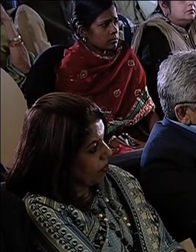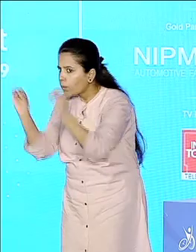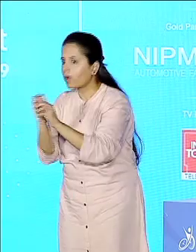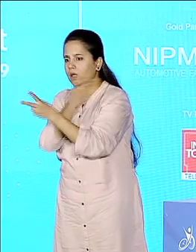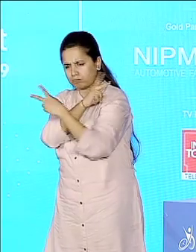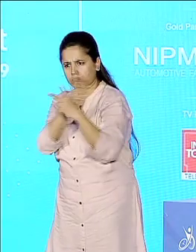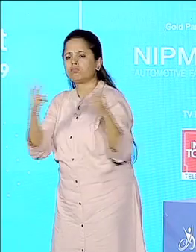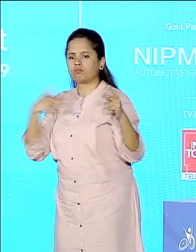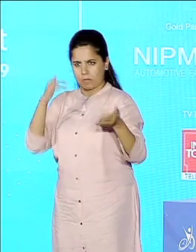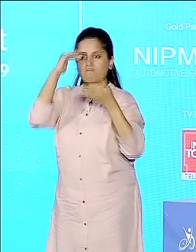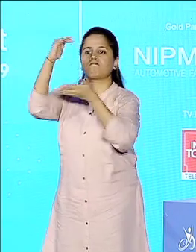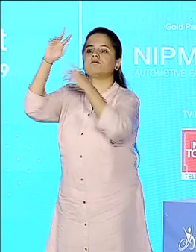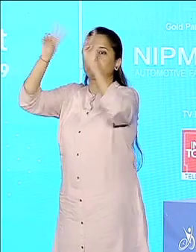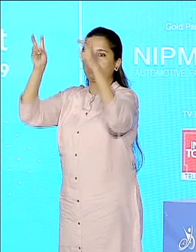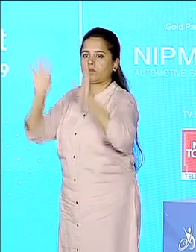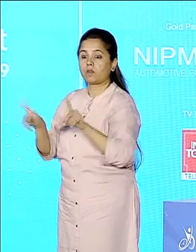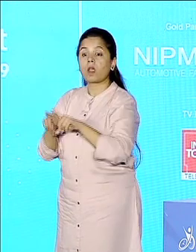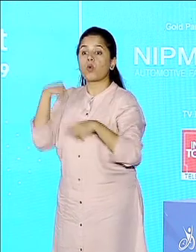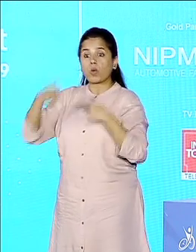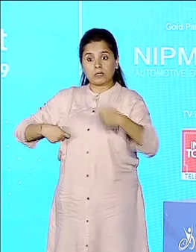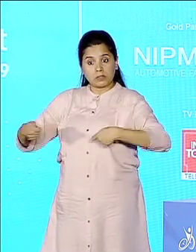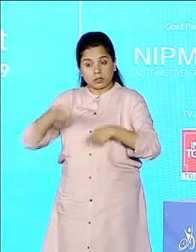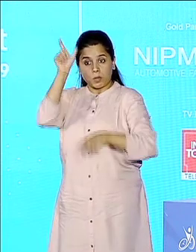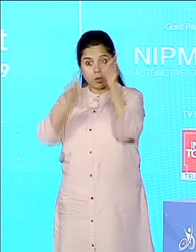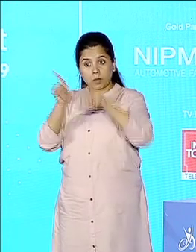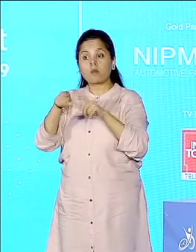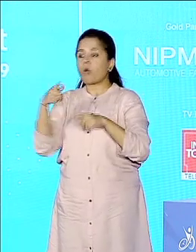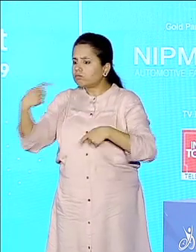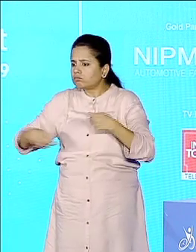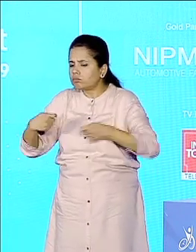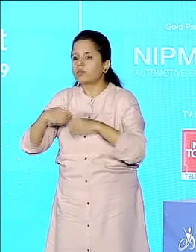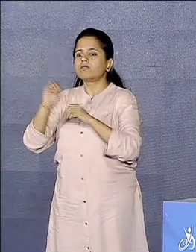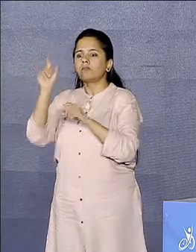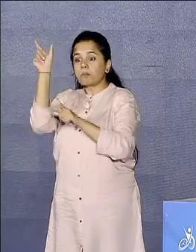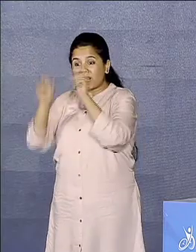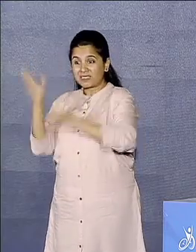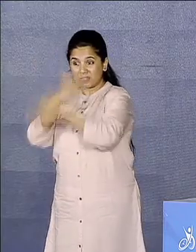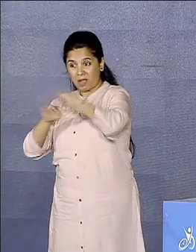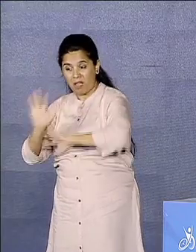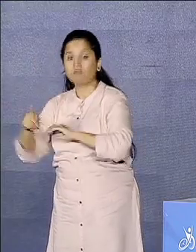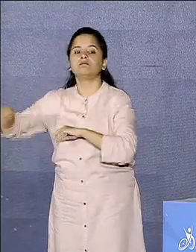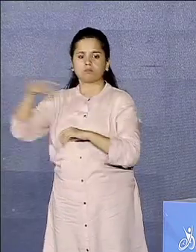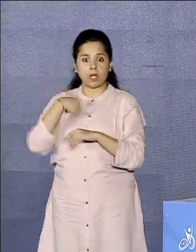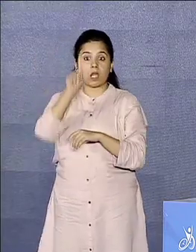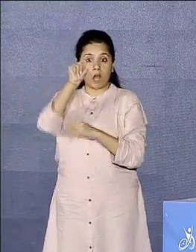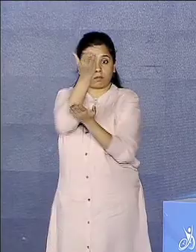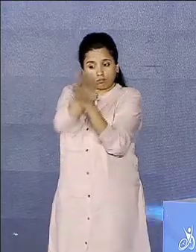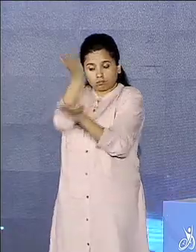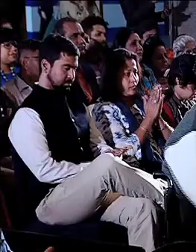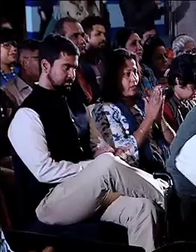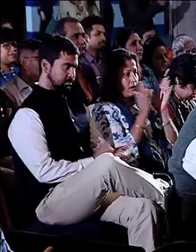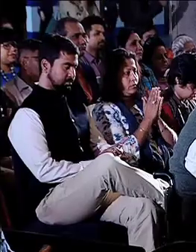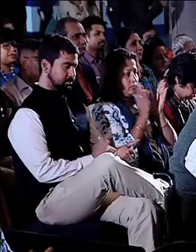we also have two individual categories, entrepreneurs with disabilities and professionals with disabilities. We received 219 applications this